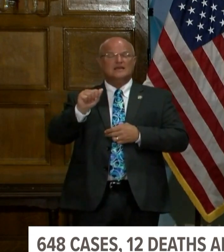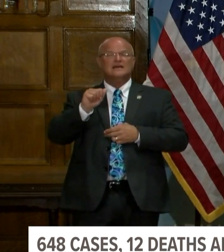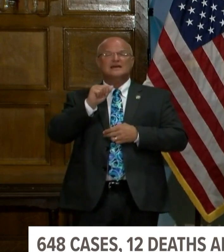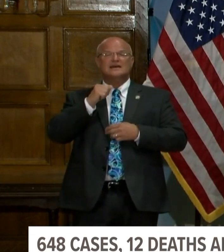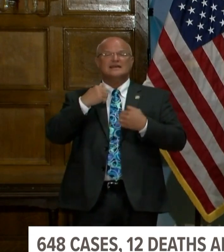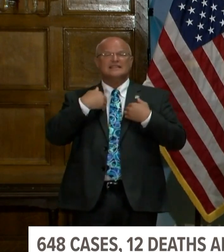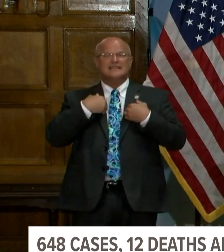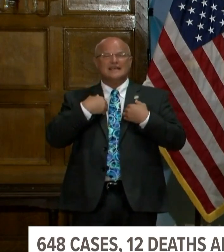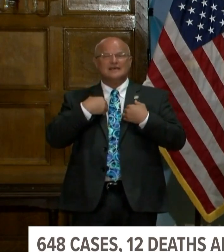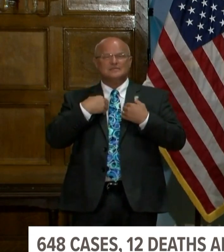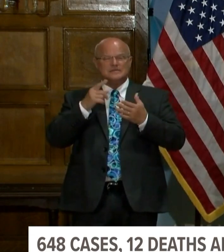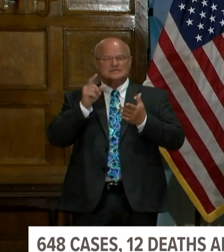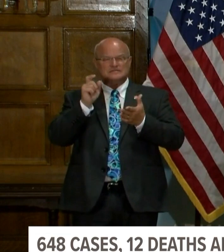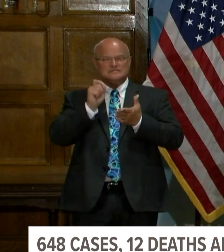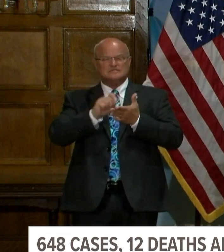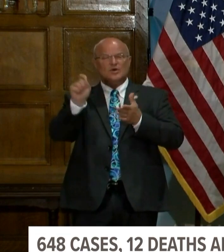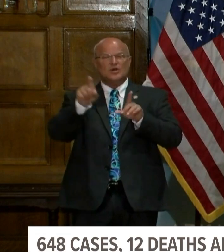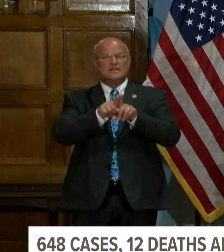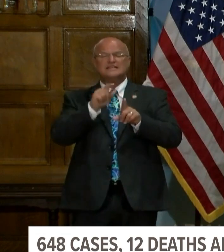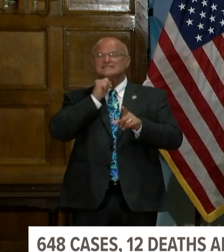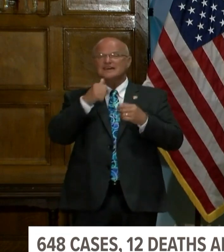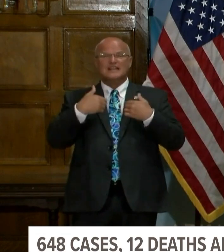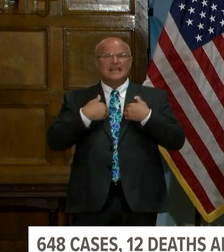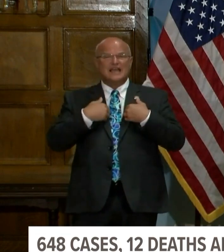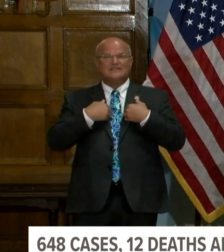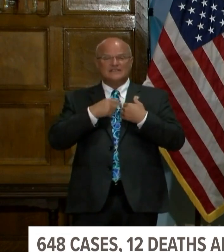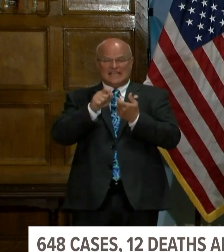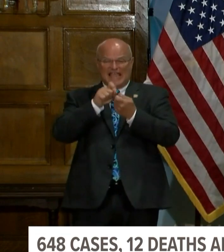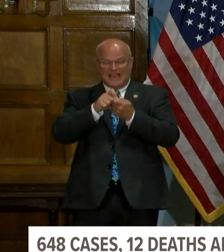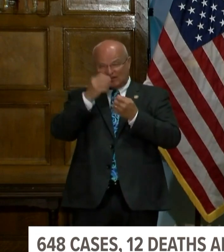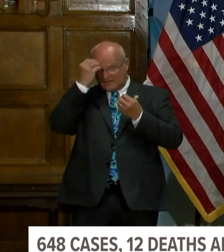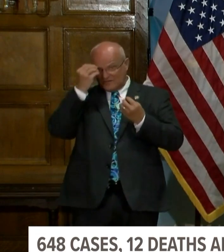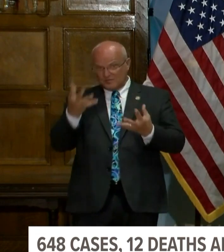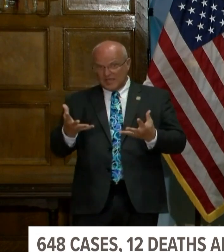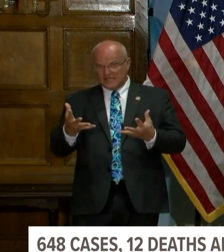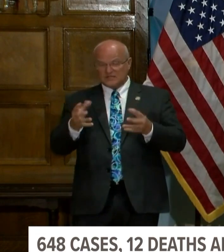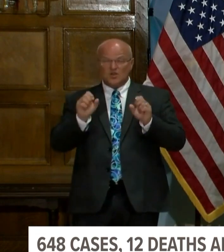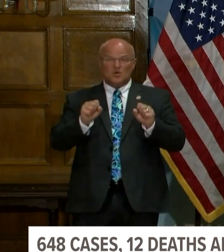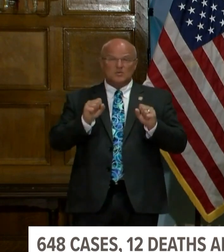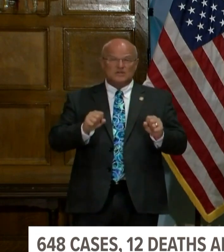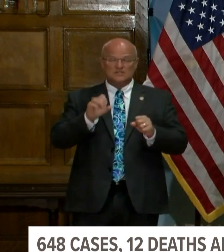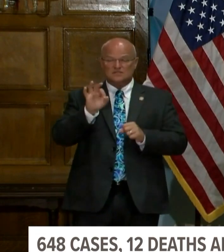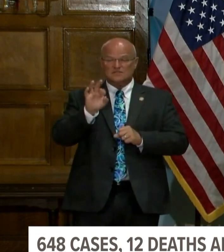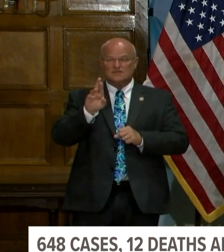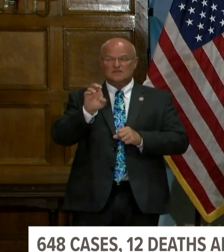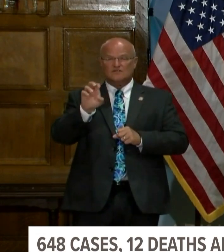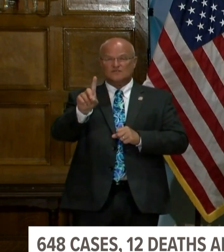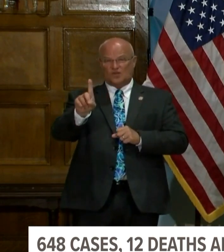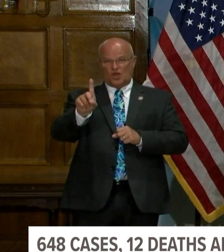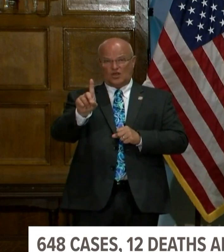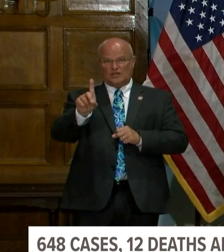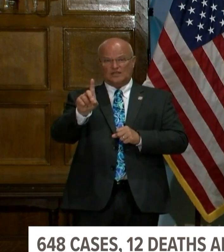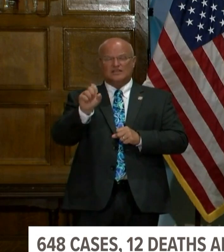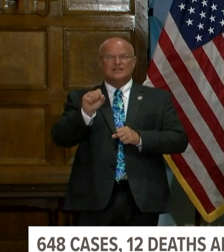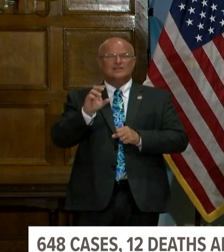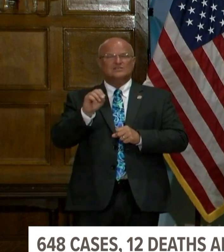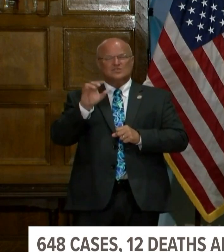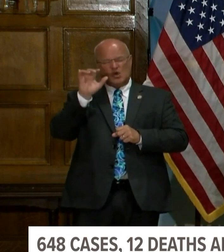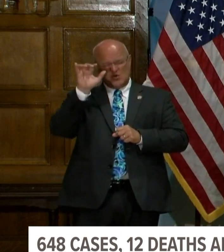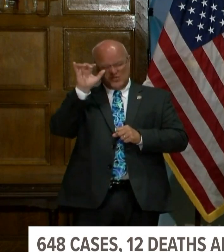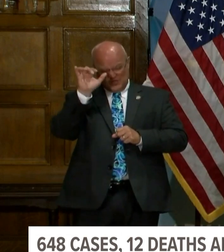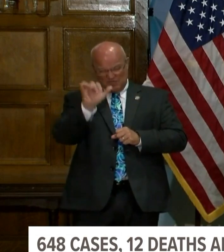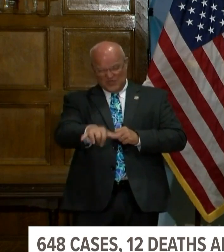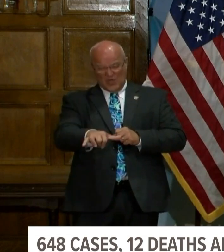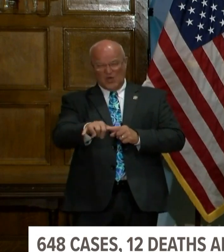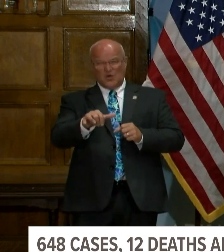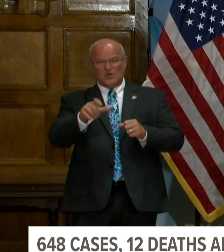been marked as not having accurate information or potential fraud in there. And so those are